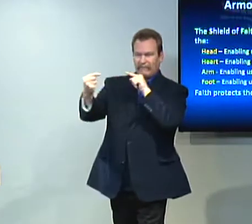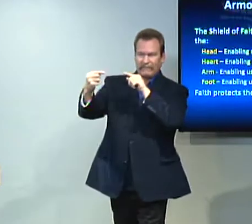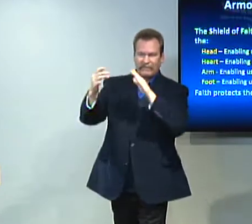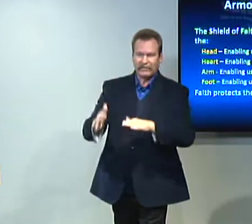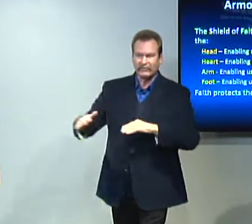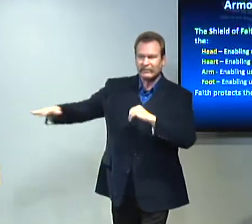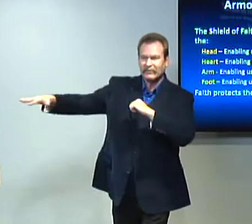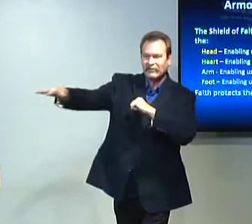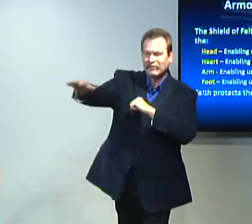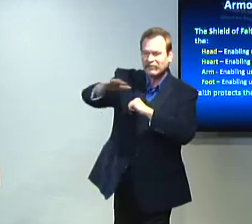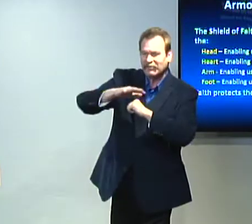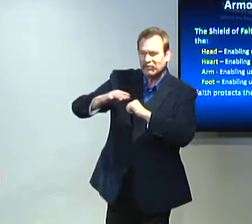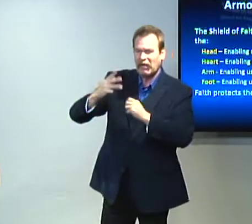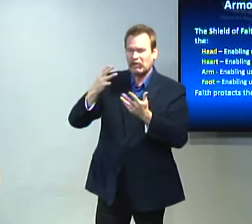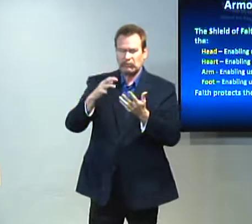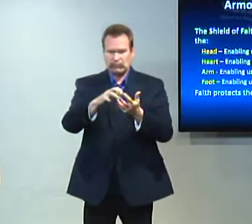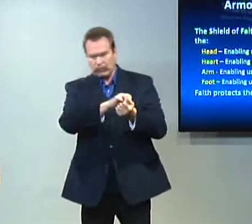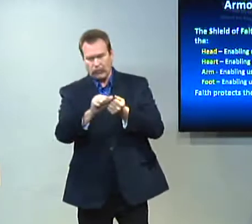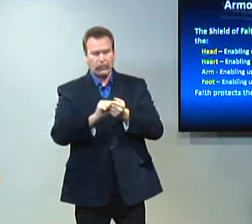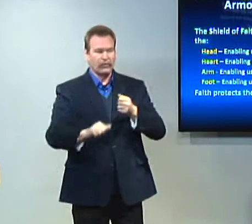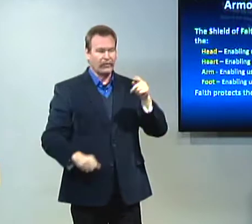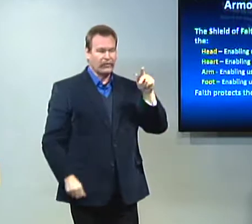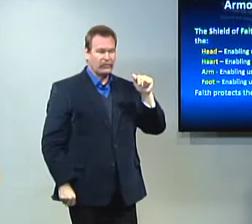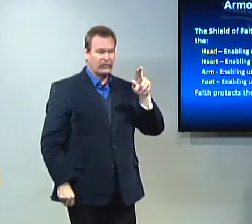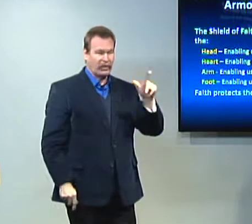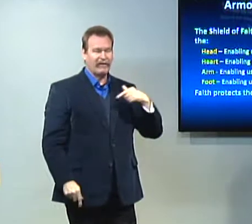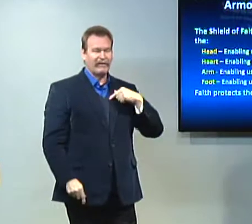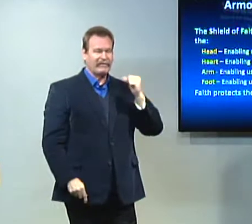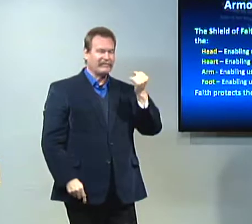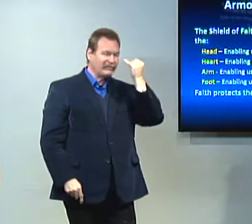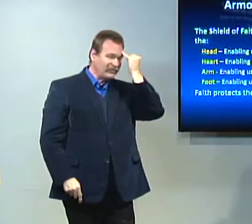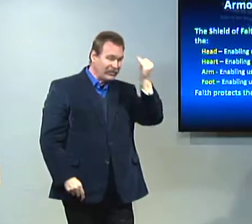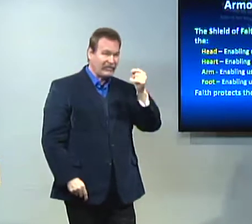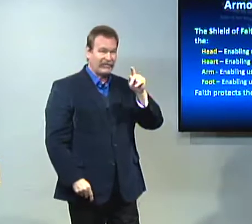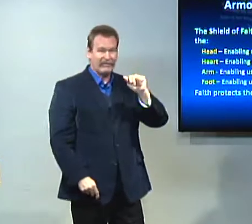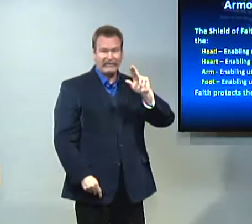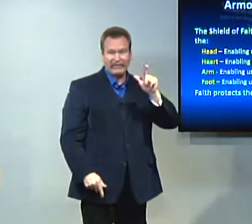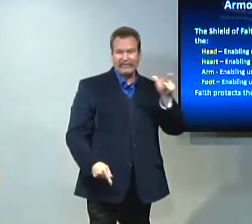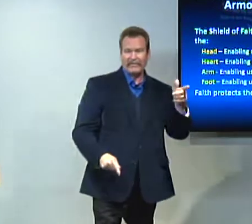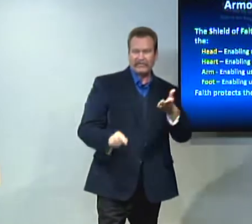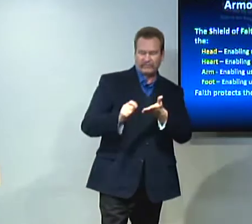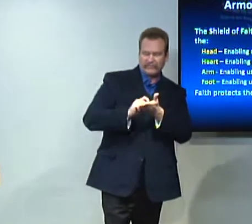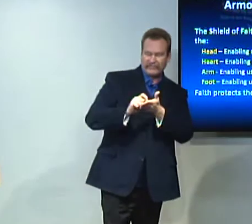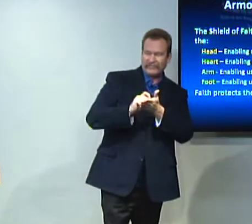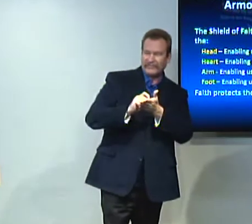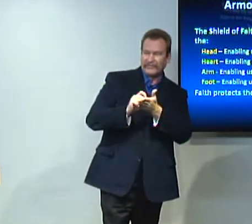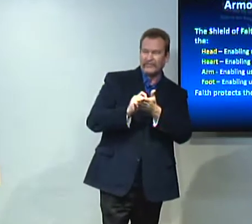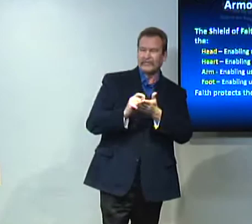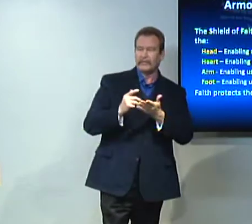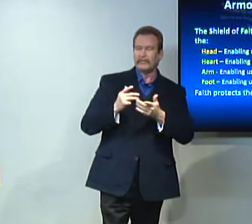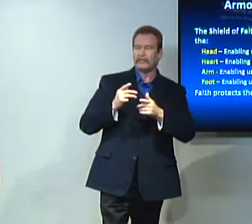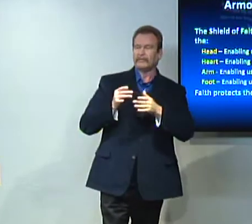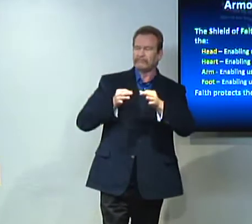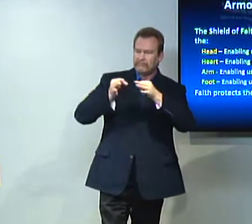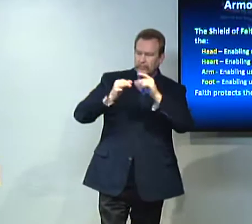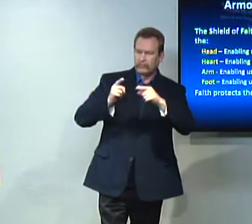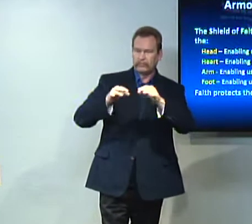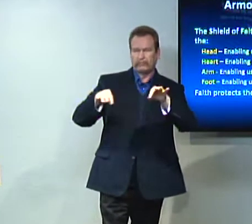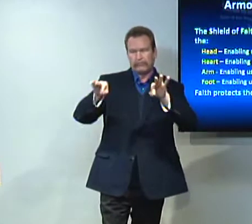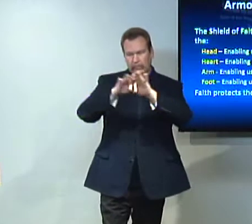use a shield to protect Paul. And so that's where he got this idea to